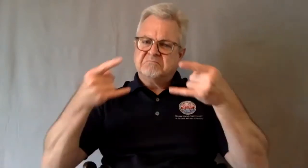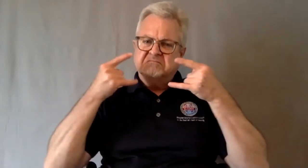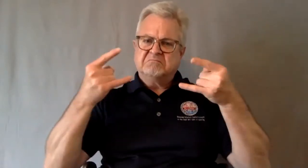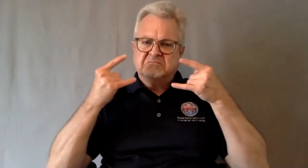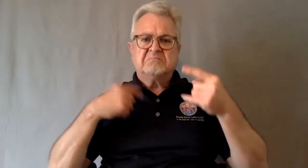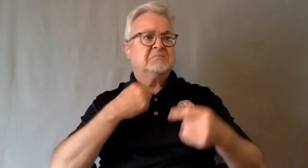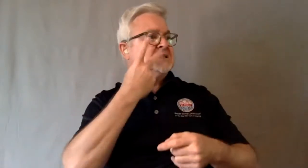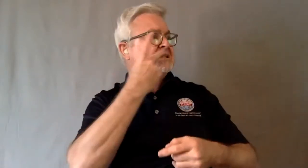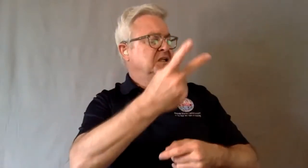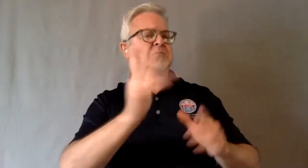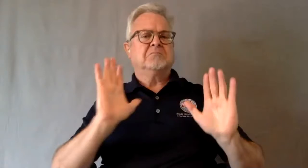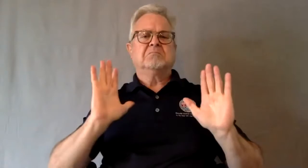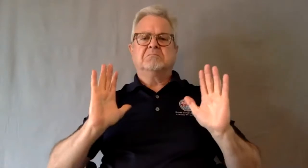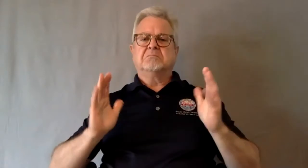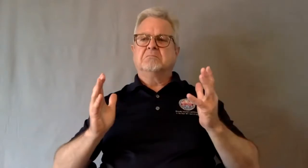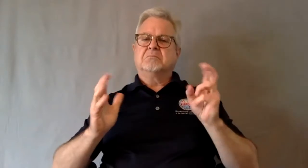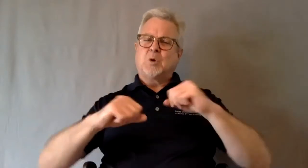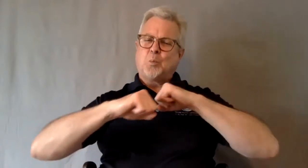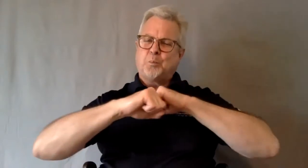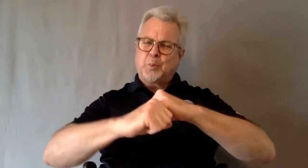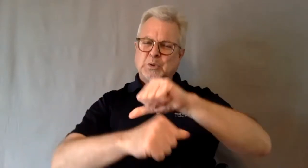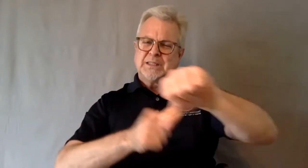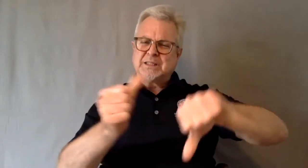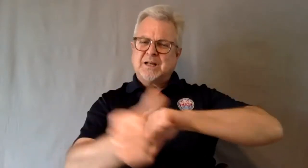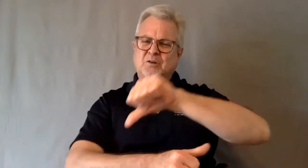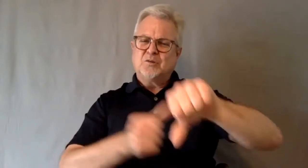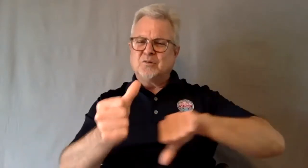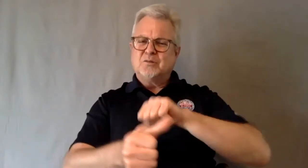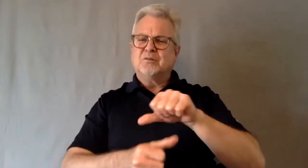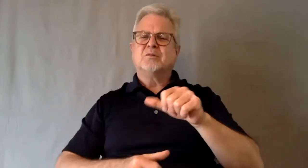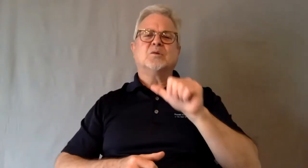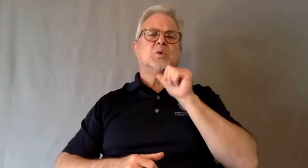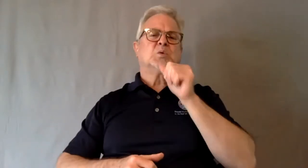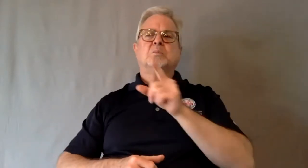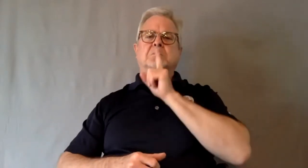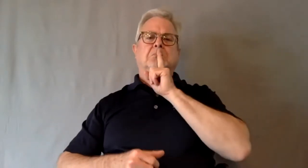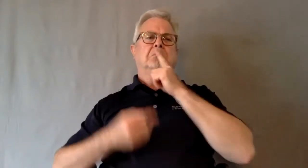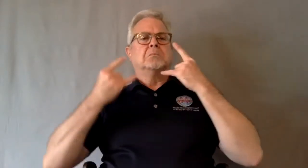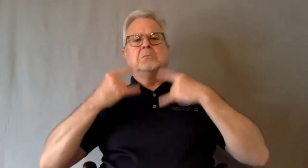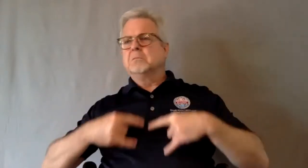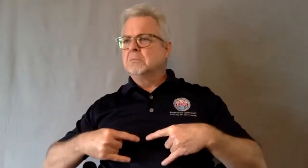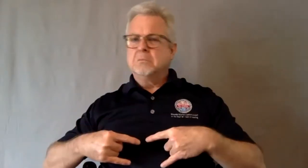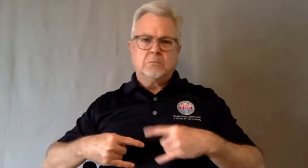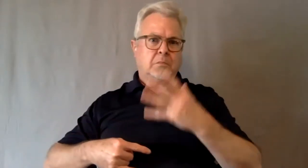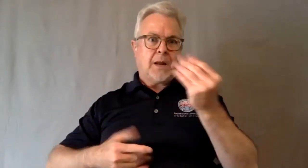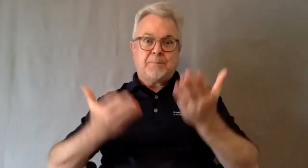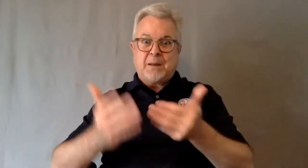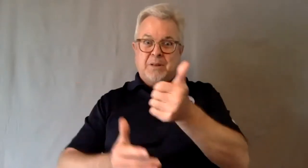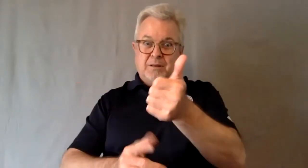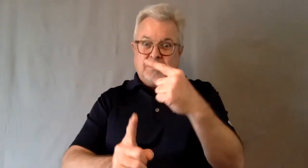and continue to wear a mask and be honest with that. I know we want to continue to protect each other as a society. And,